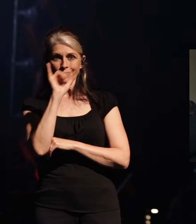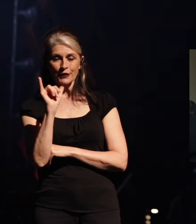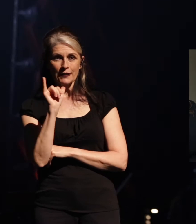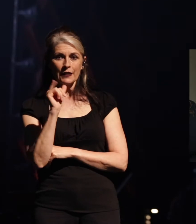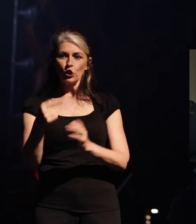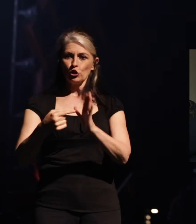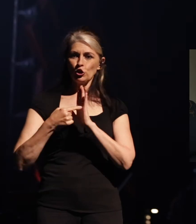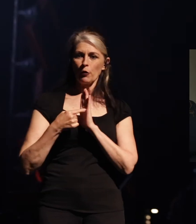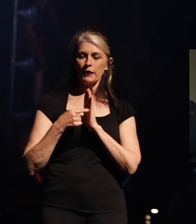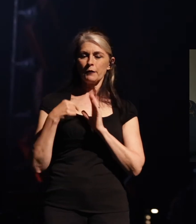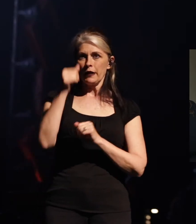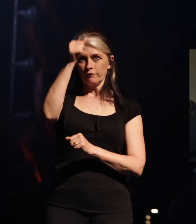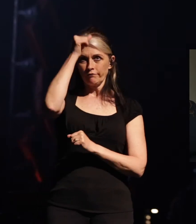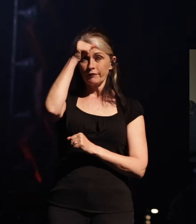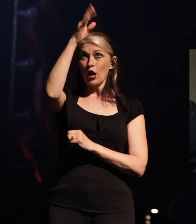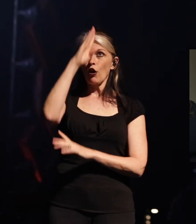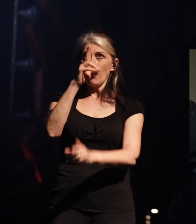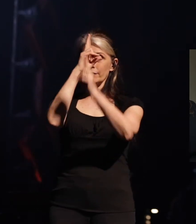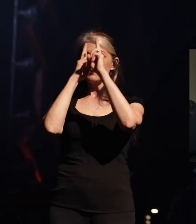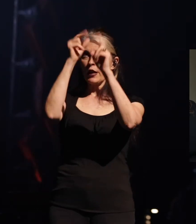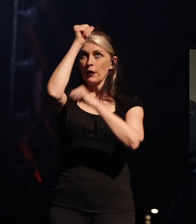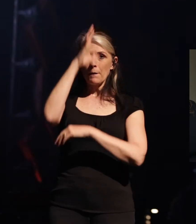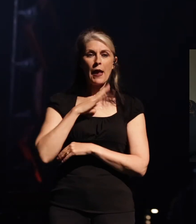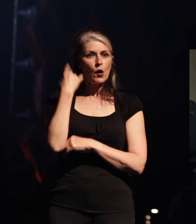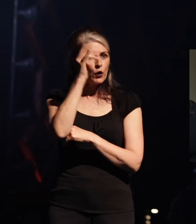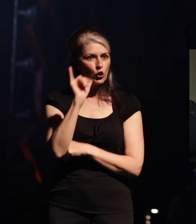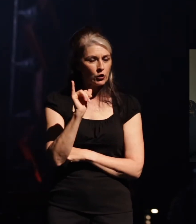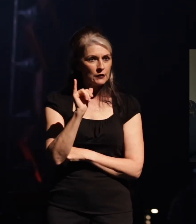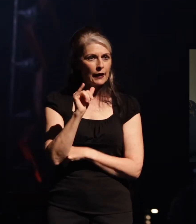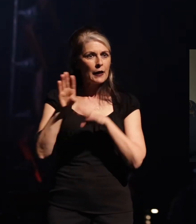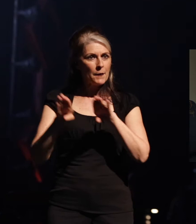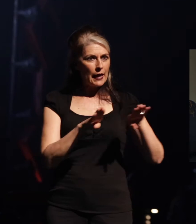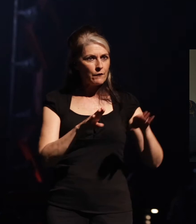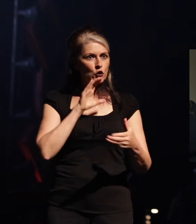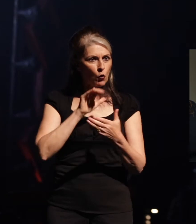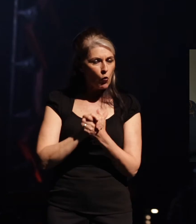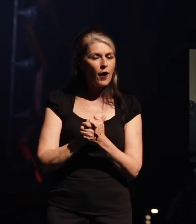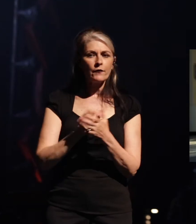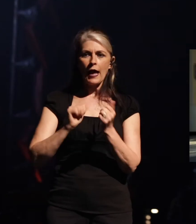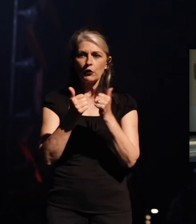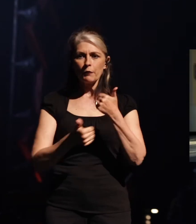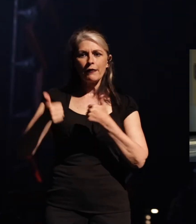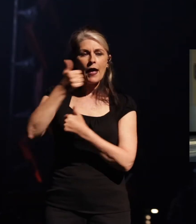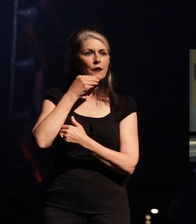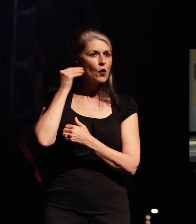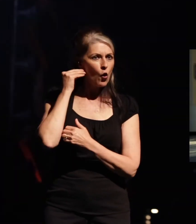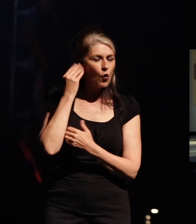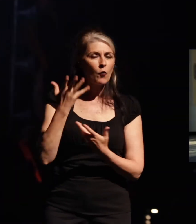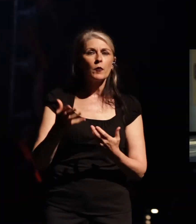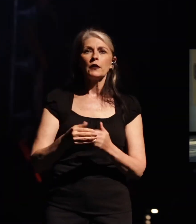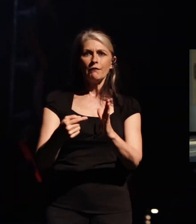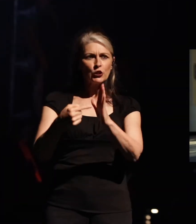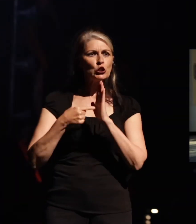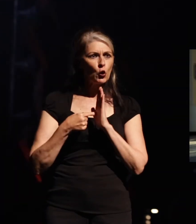man, and what it looks like to treat your wife and how to be the head of the household. And,